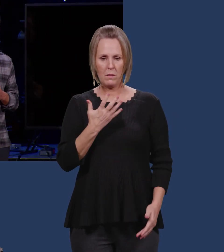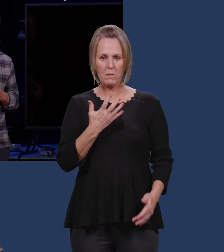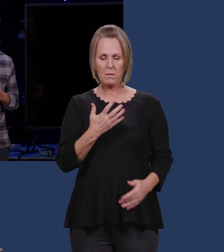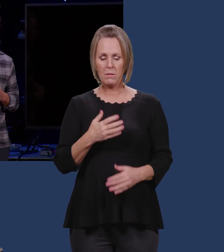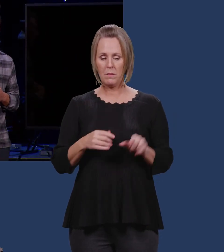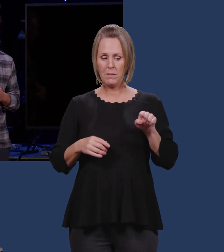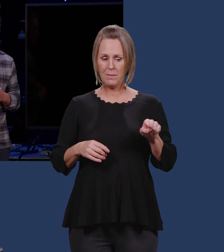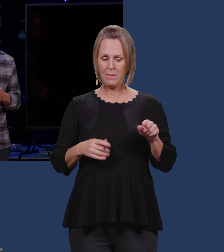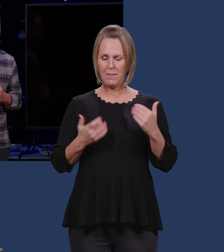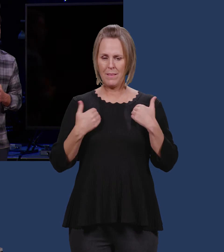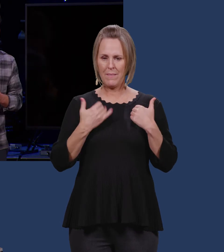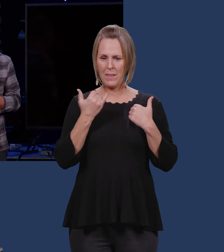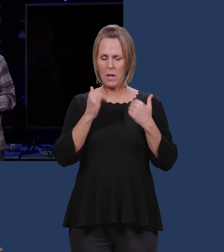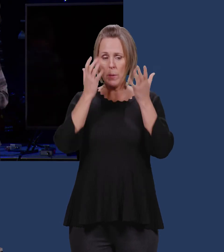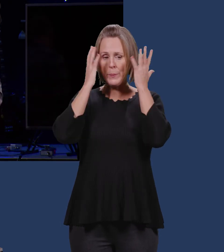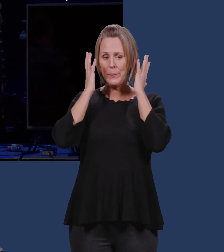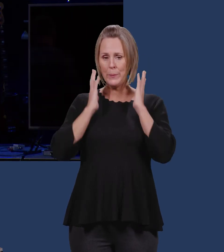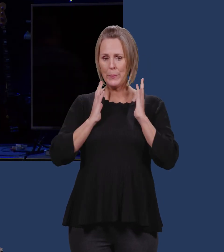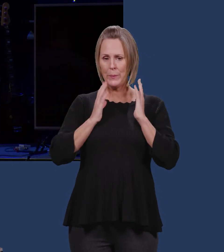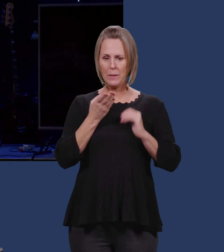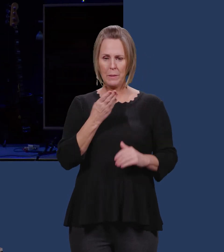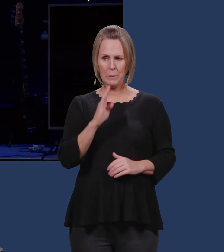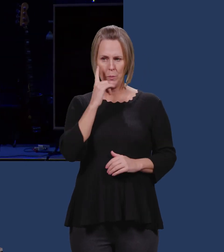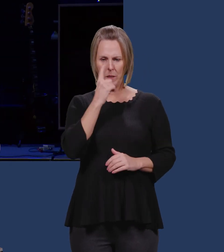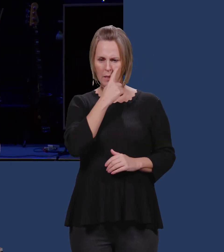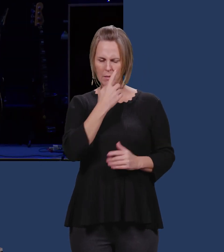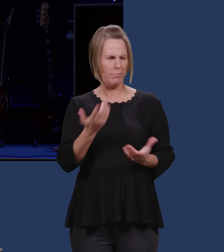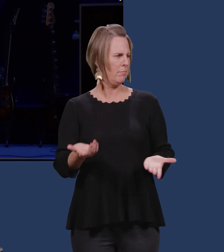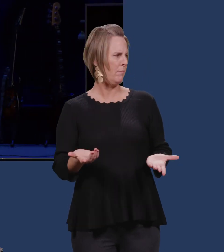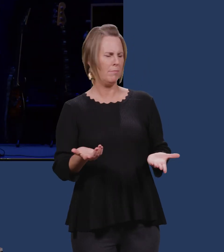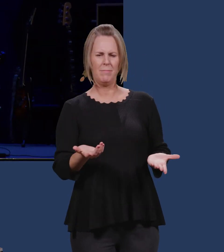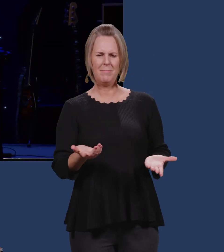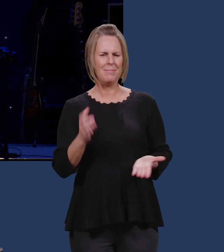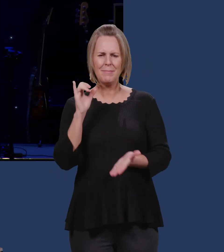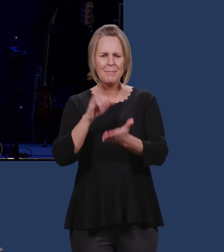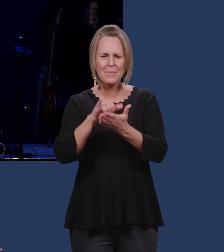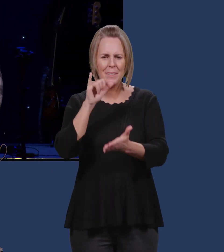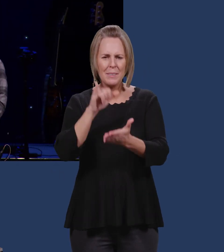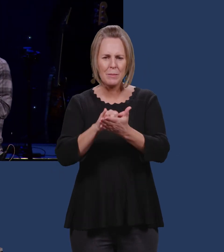woman. Fast forward to 1957.